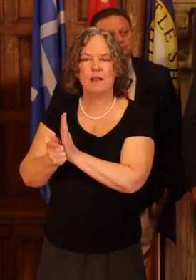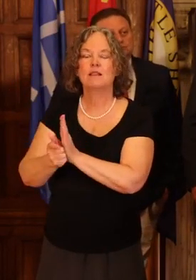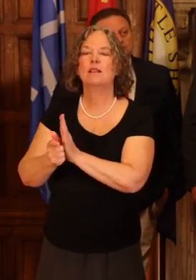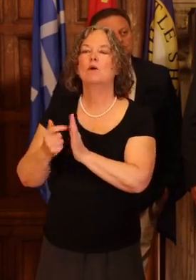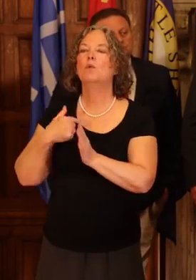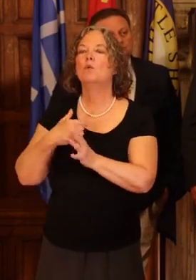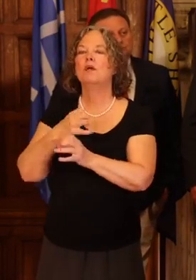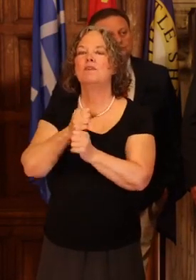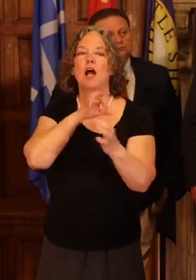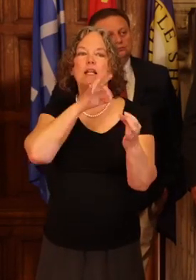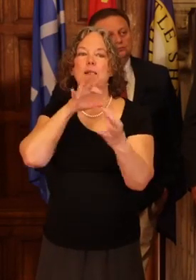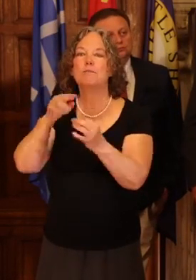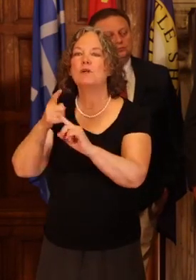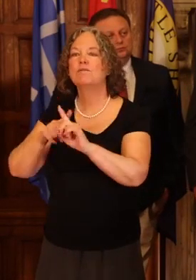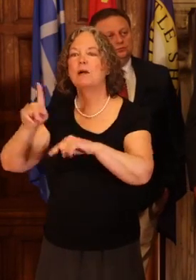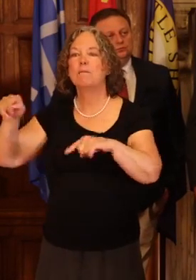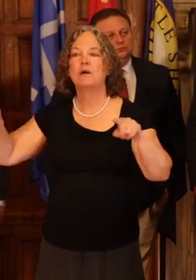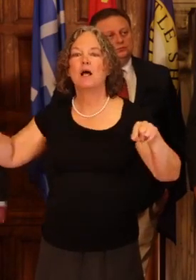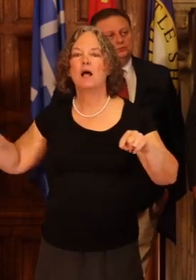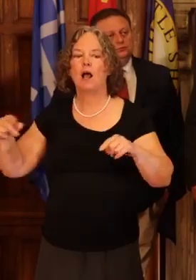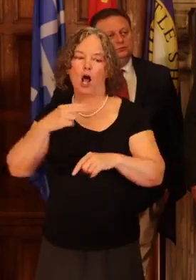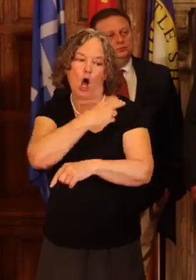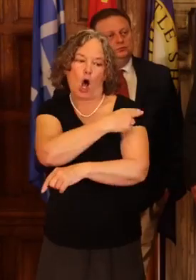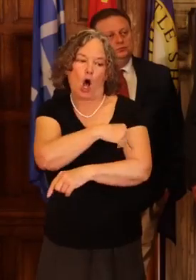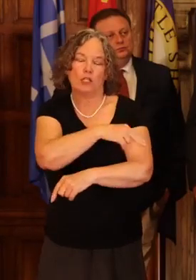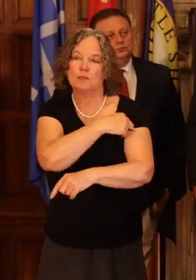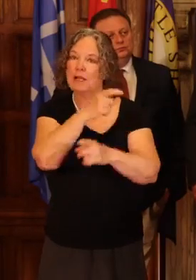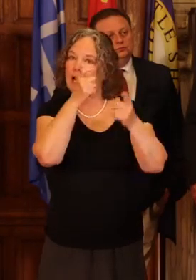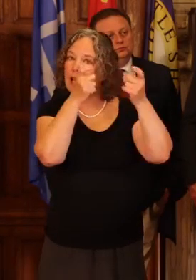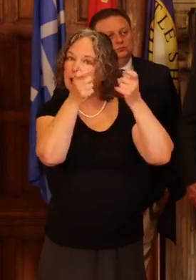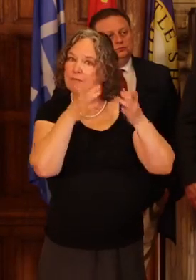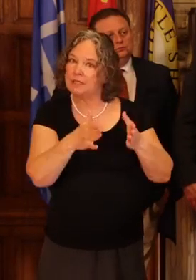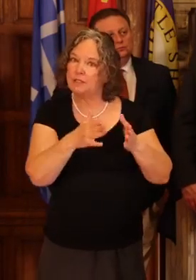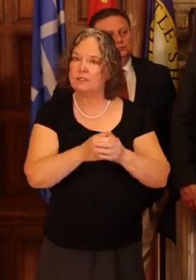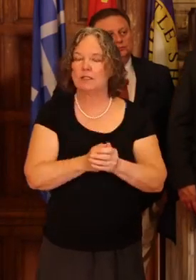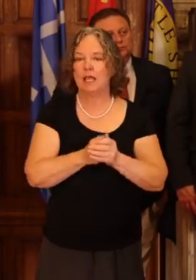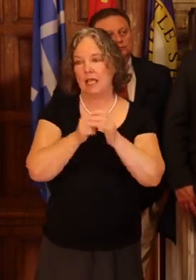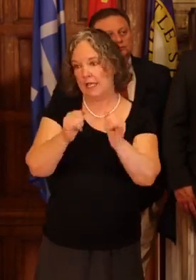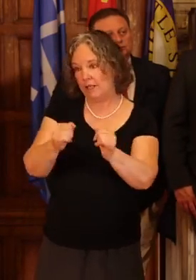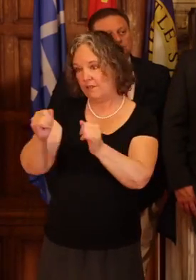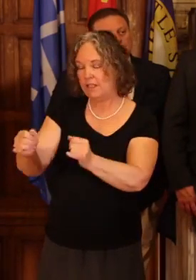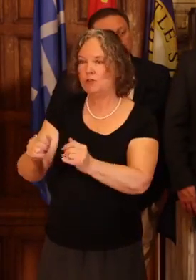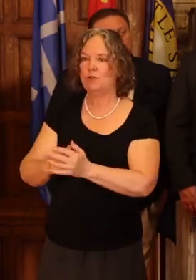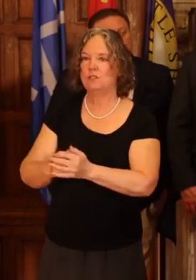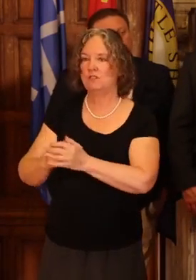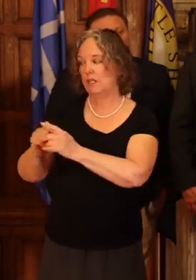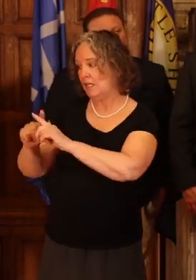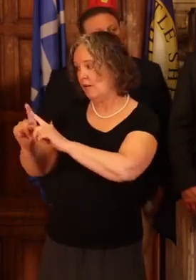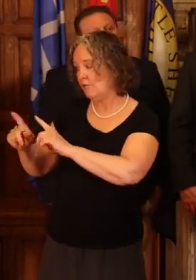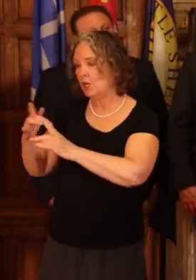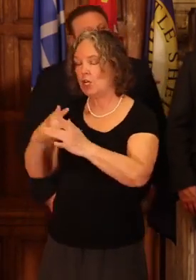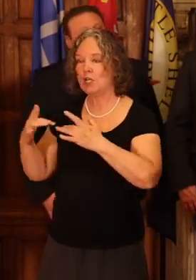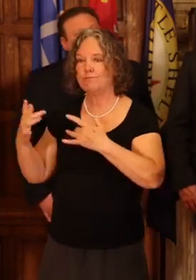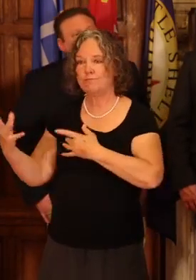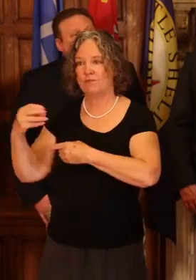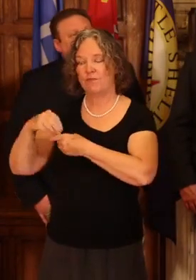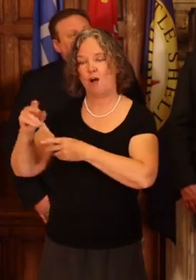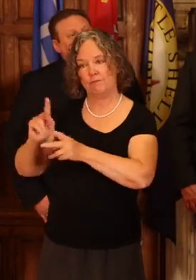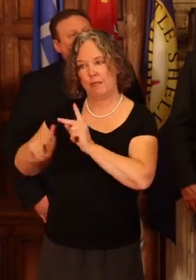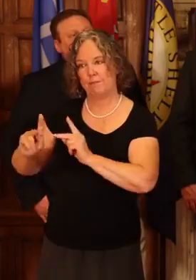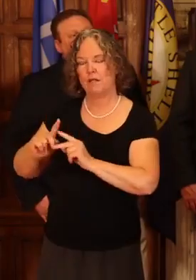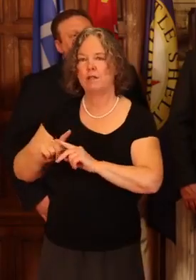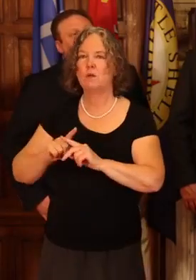input from all sides, hospital administrators, individuals, other concerned parties. And really